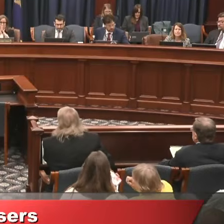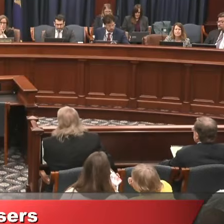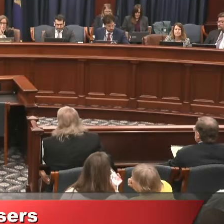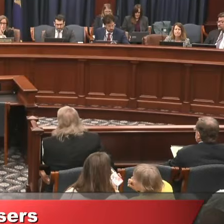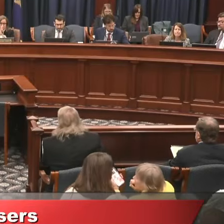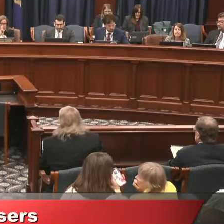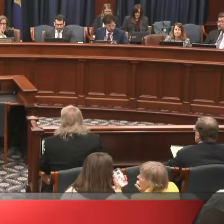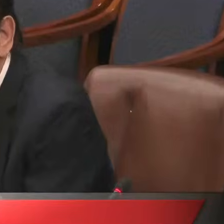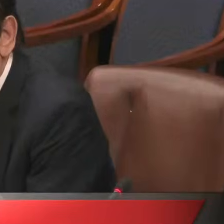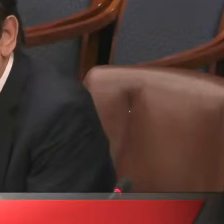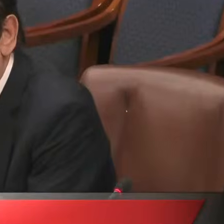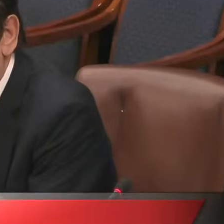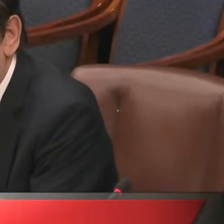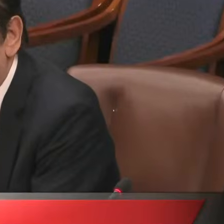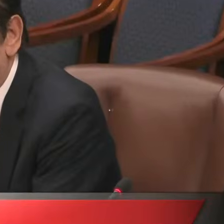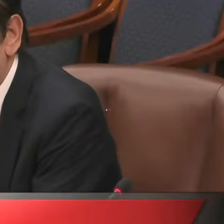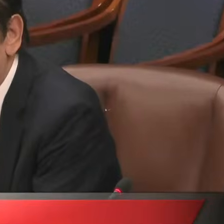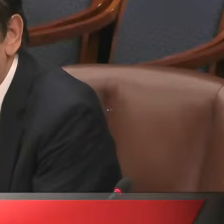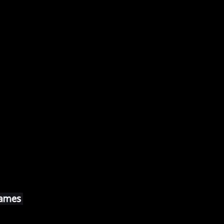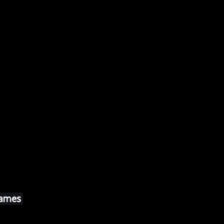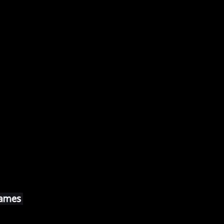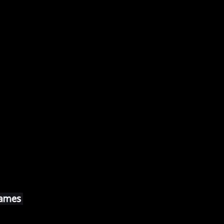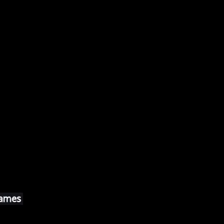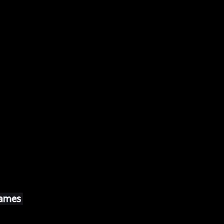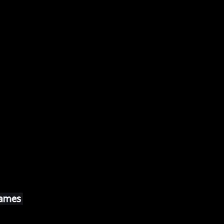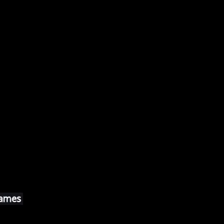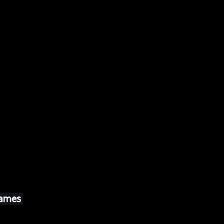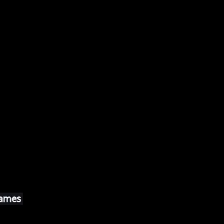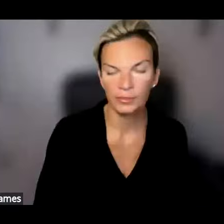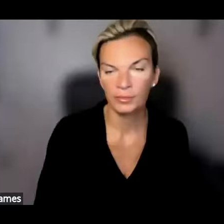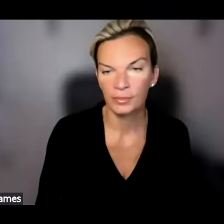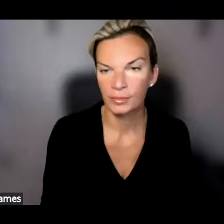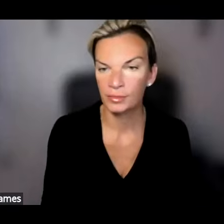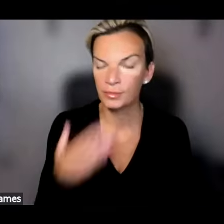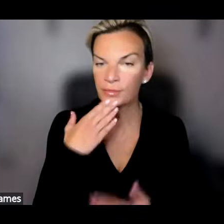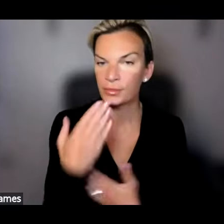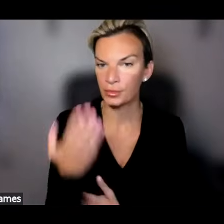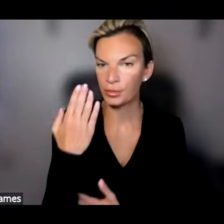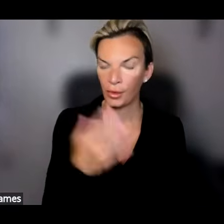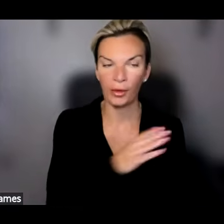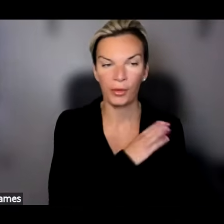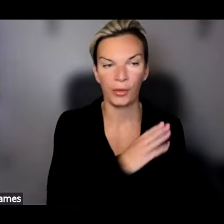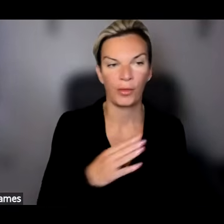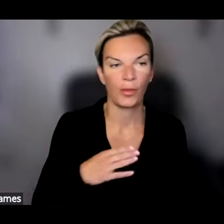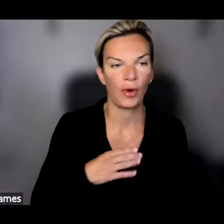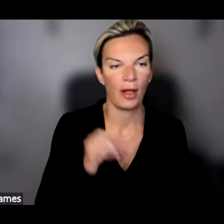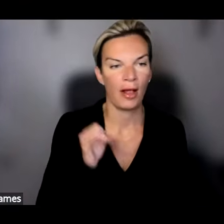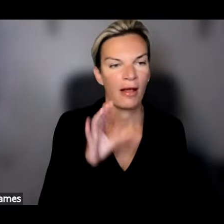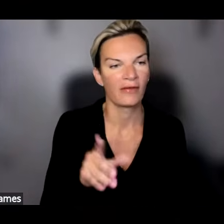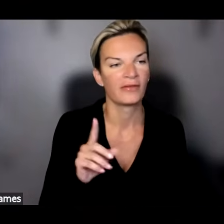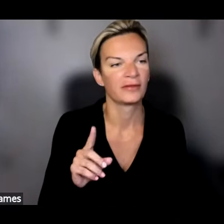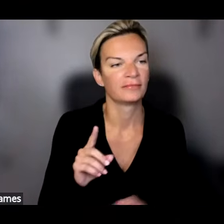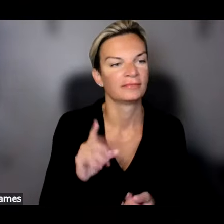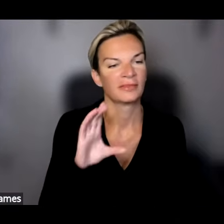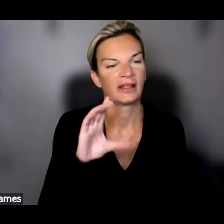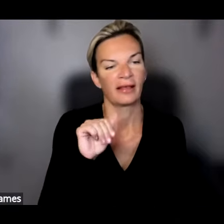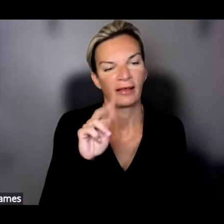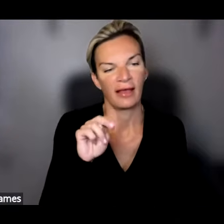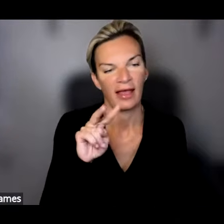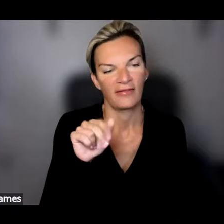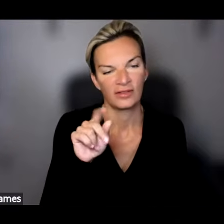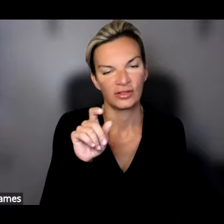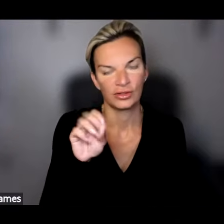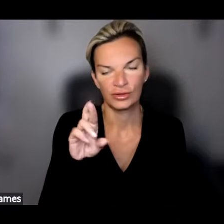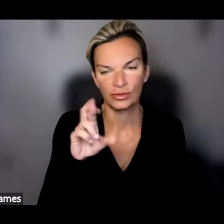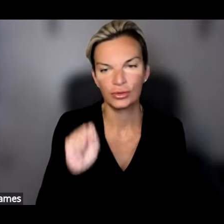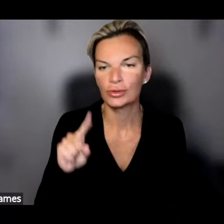Morning. The Board of Canvassers meeting is called to order at 10:04. Good to see you,